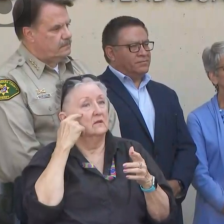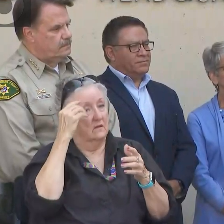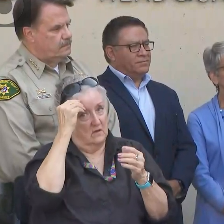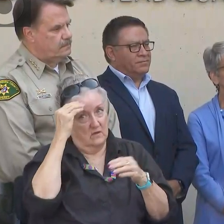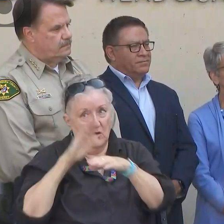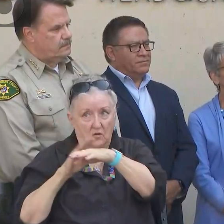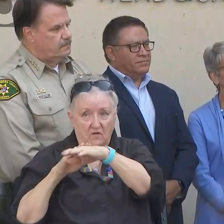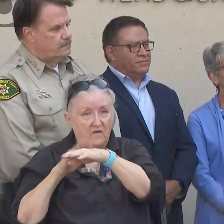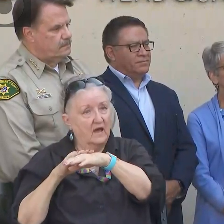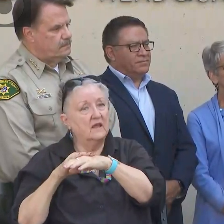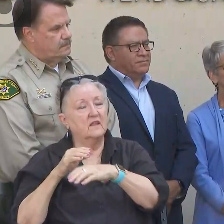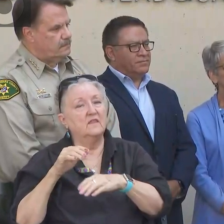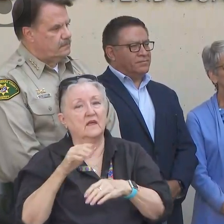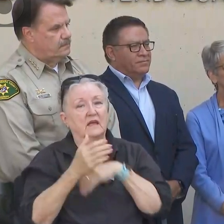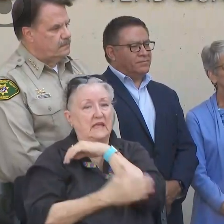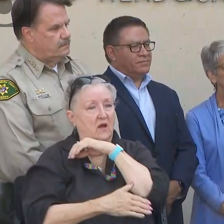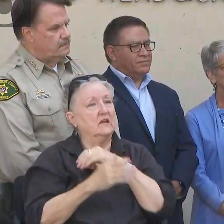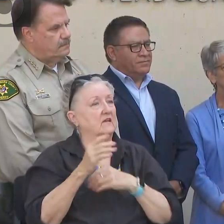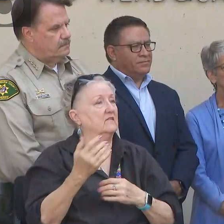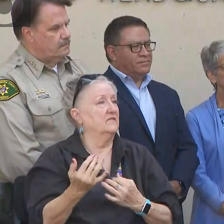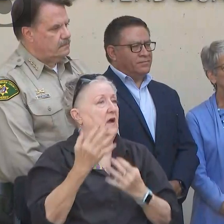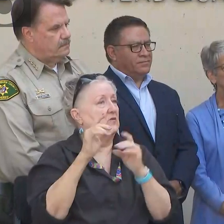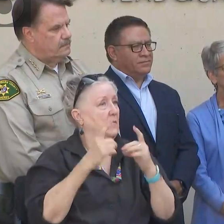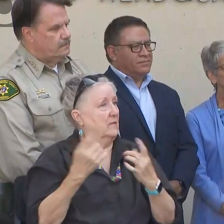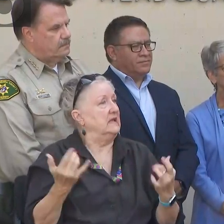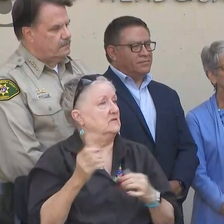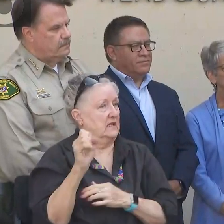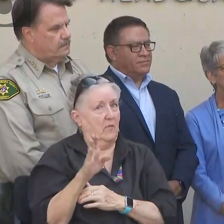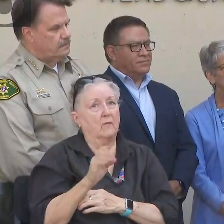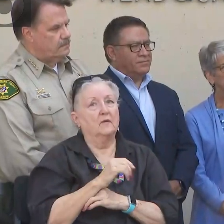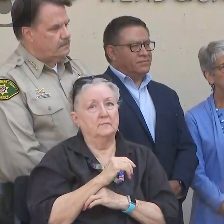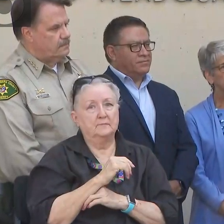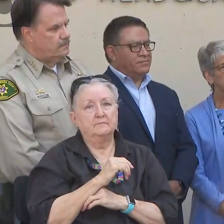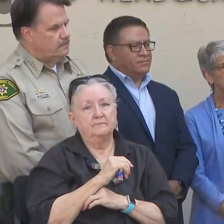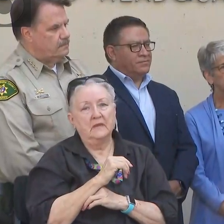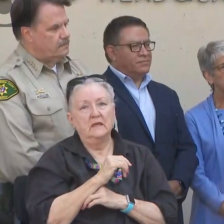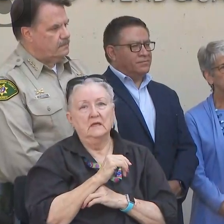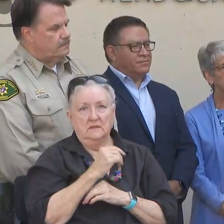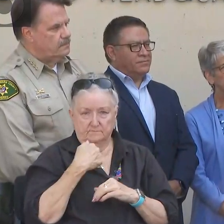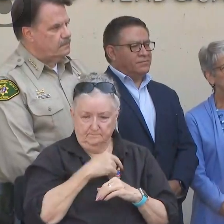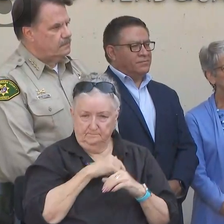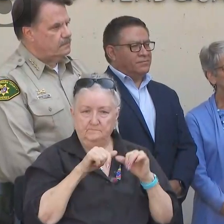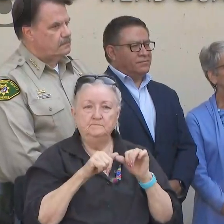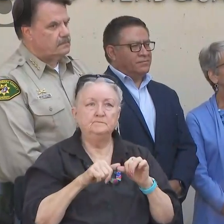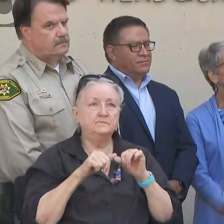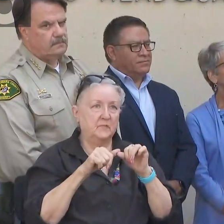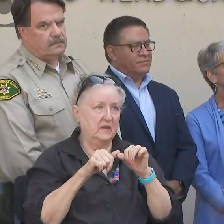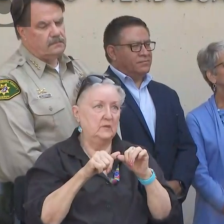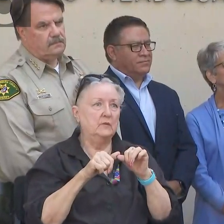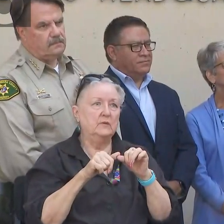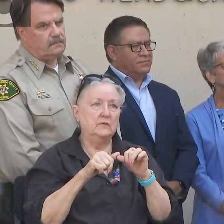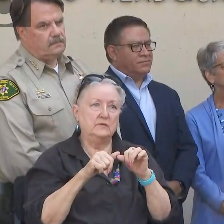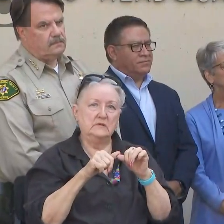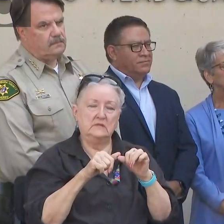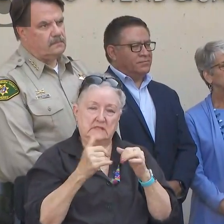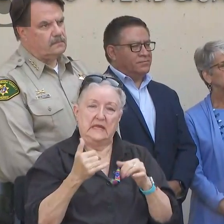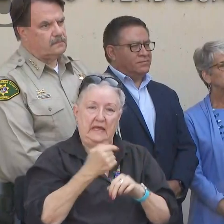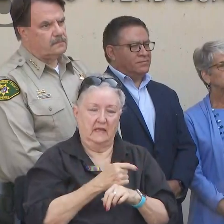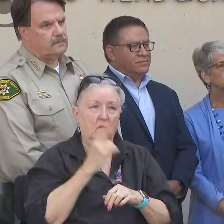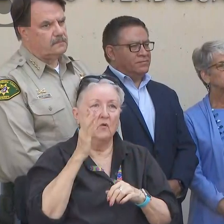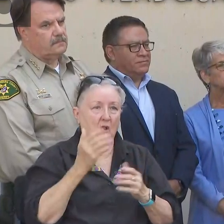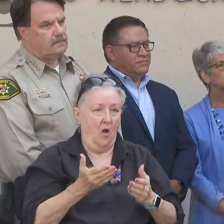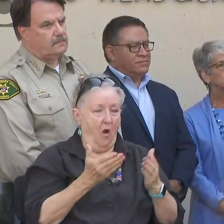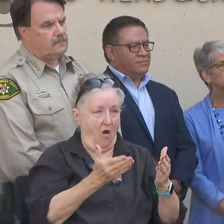the county fire department here in Santa Barbara. The county fire department continues today. We will